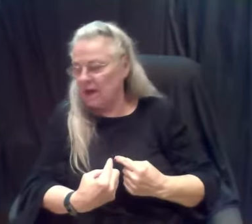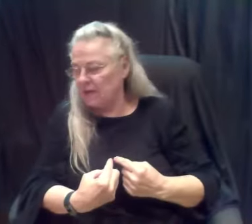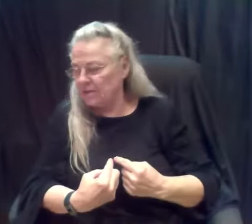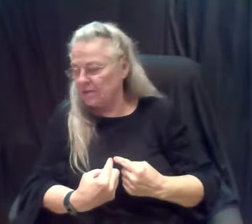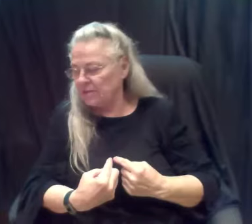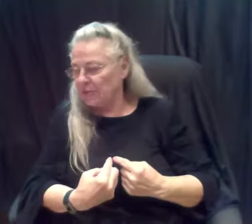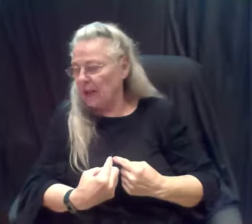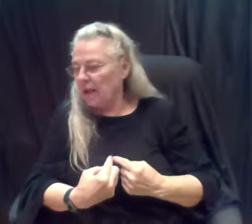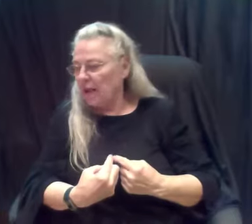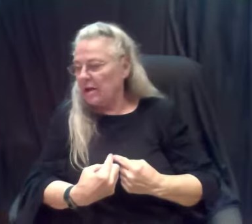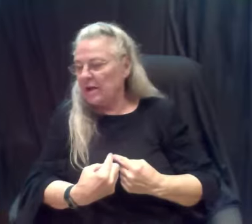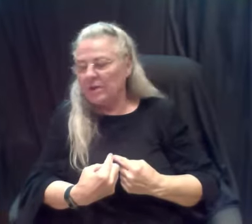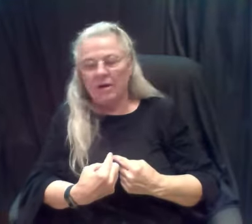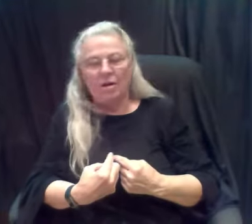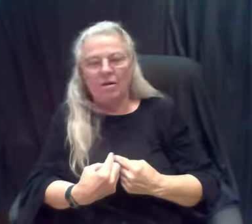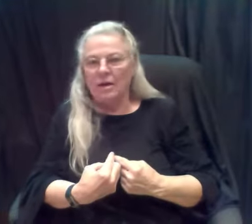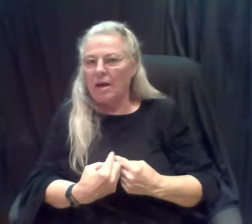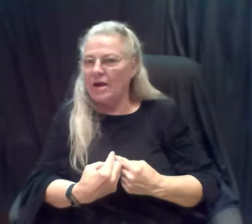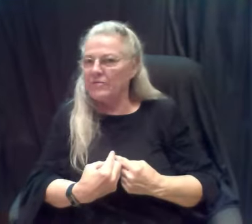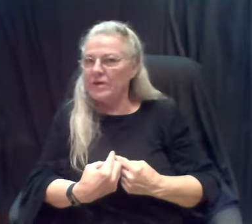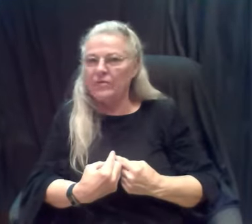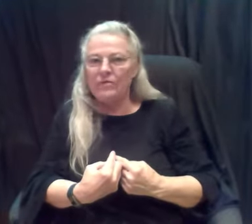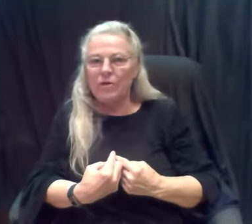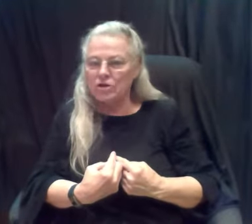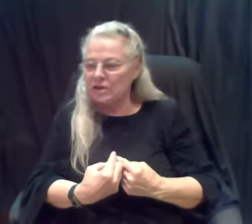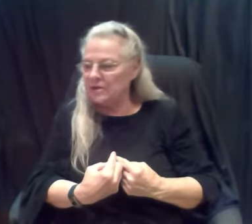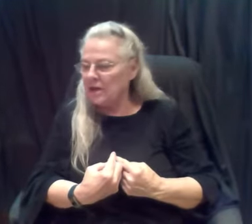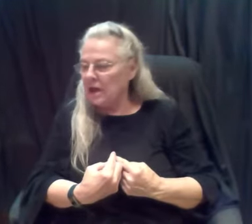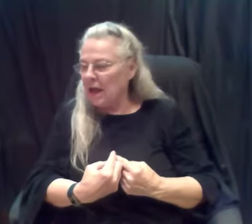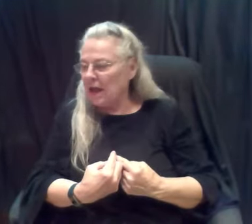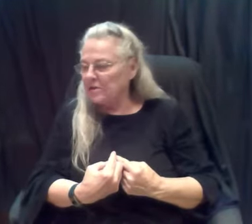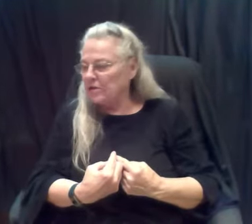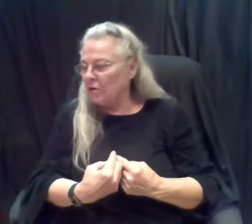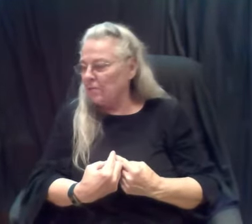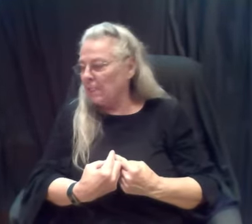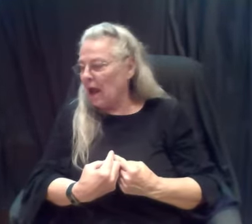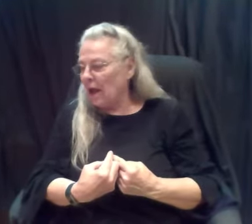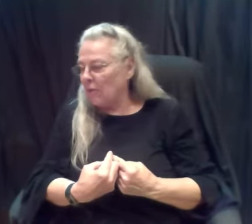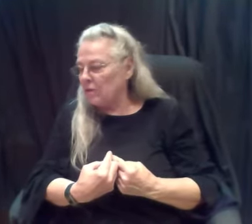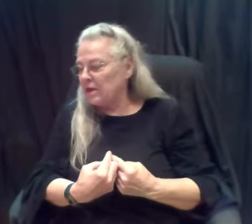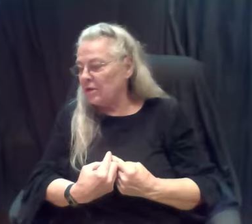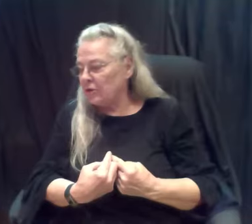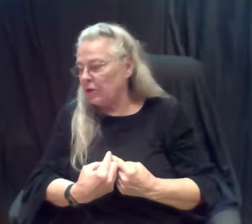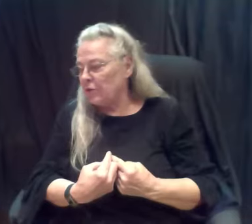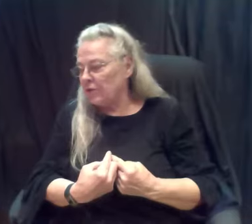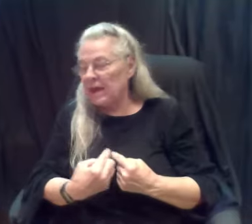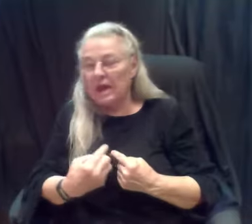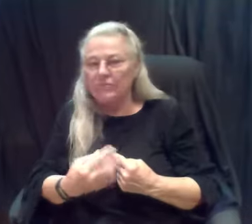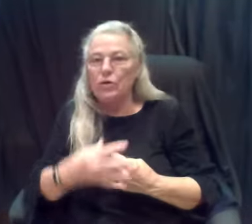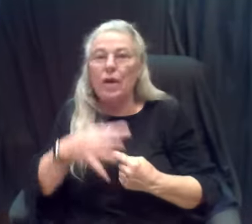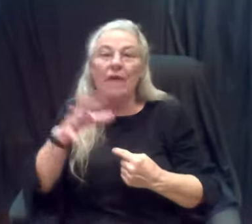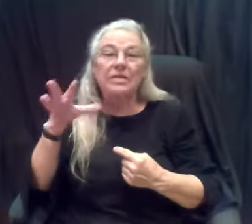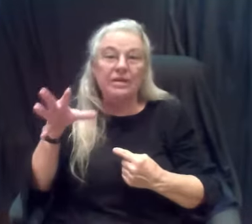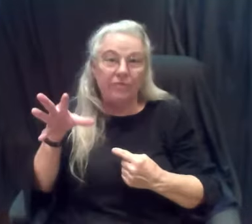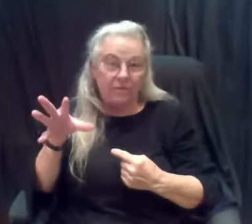us. Now, there are a lot of different versions, and so I would tell you that if you have a different